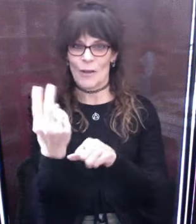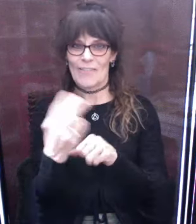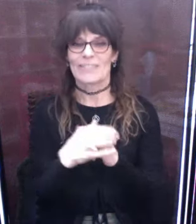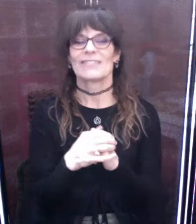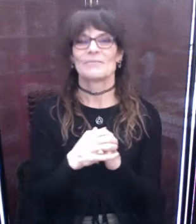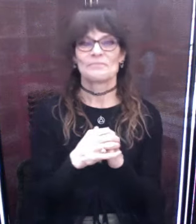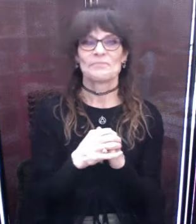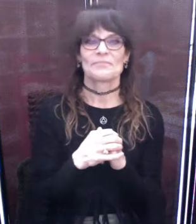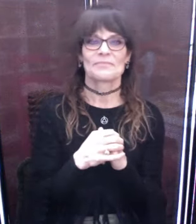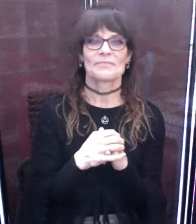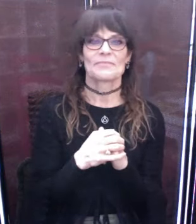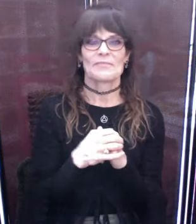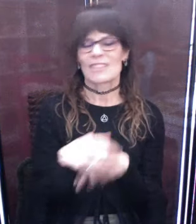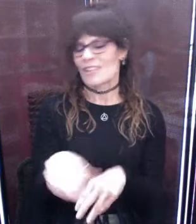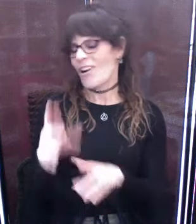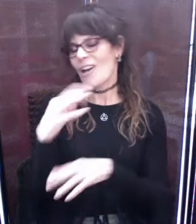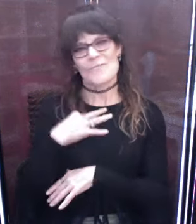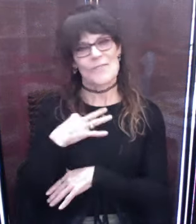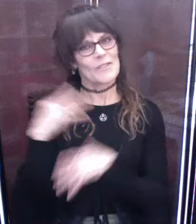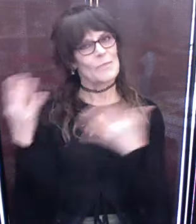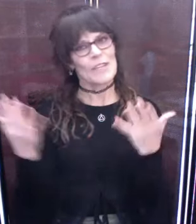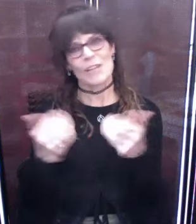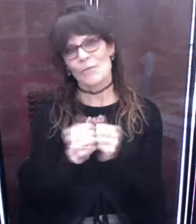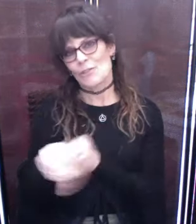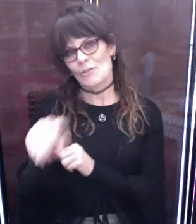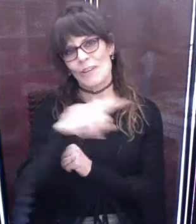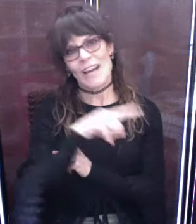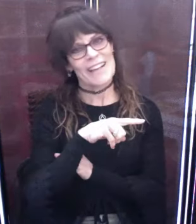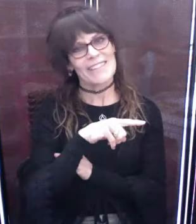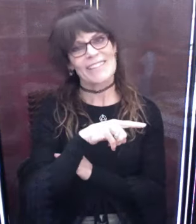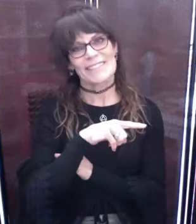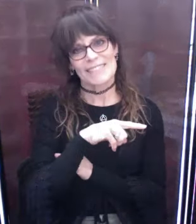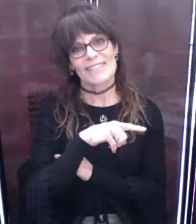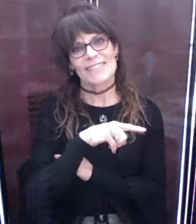It's been an honor and a privilege to be here with you guys this morning. I